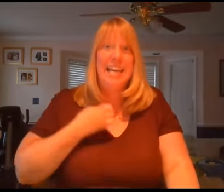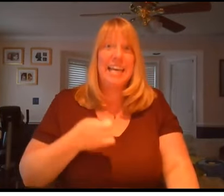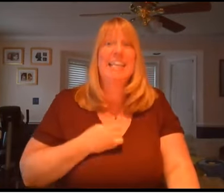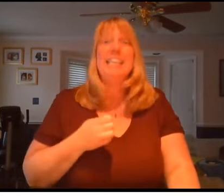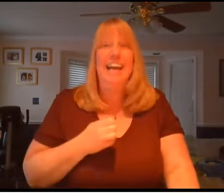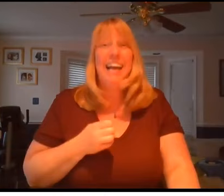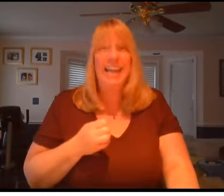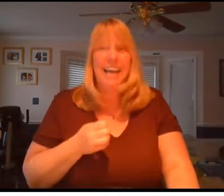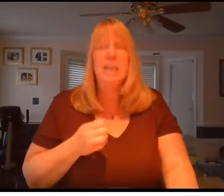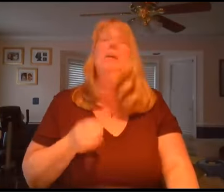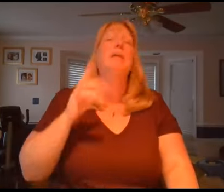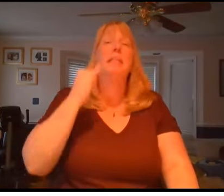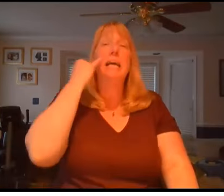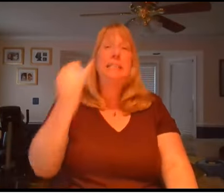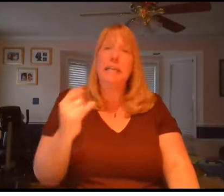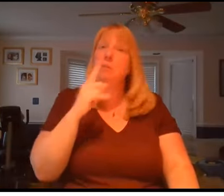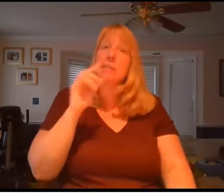J, ecstatic with an E.